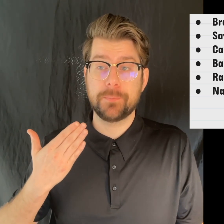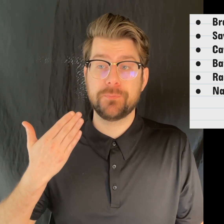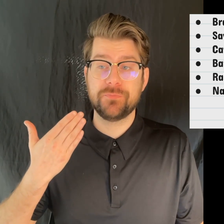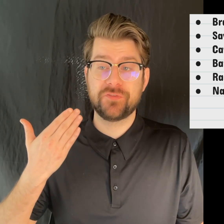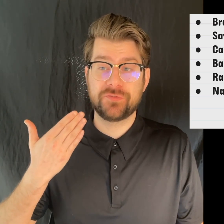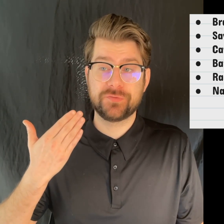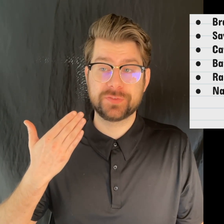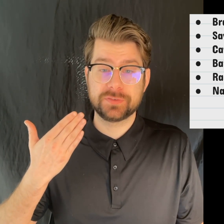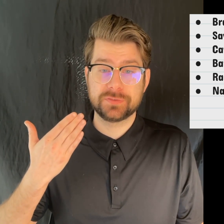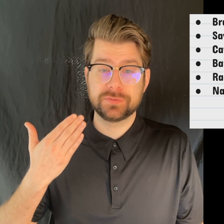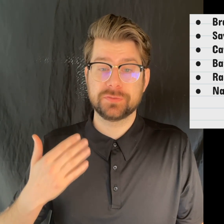triumph,